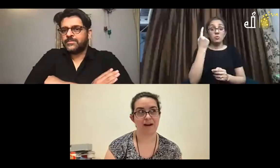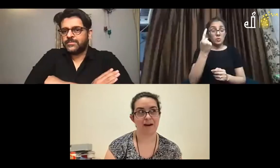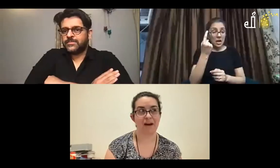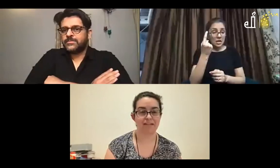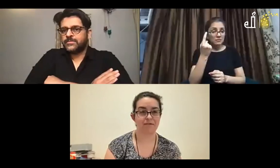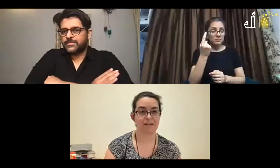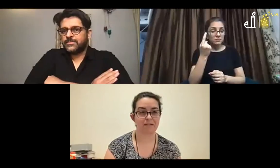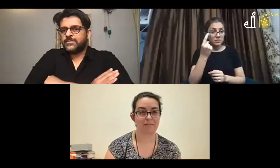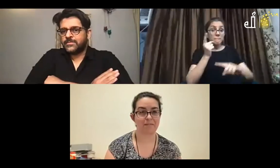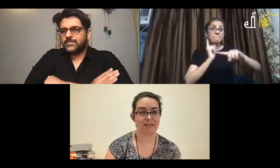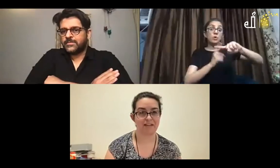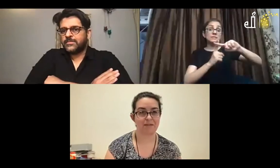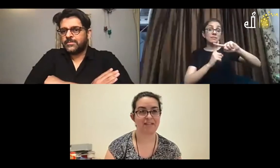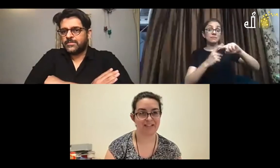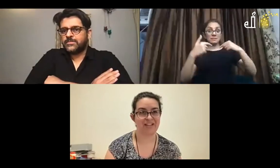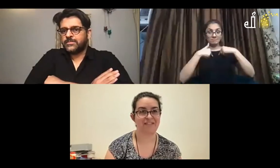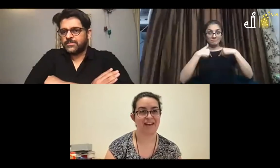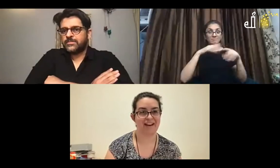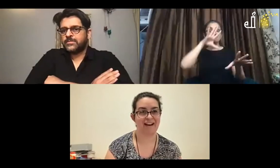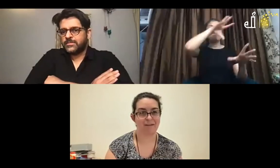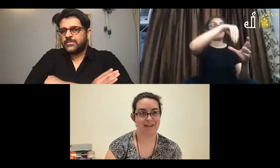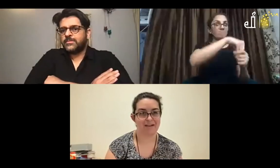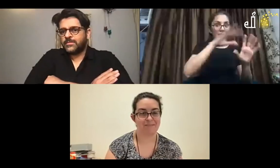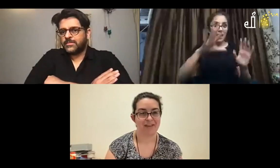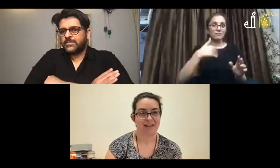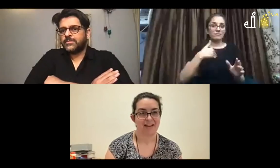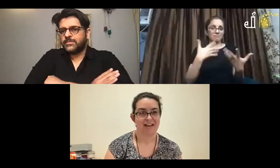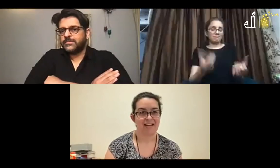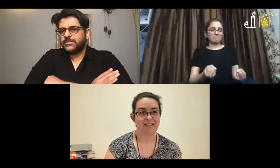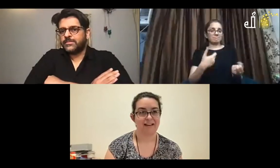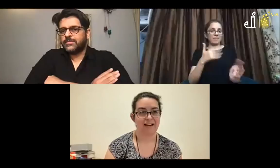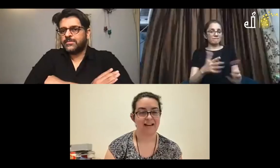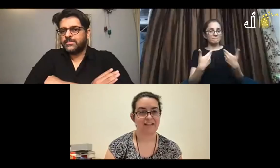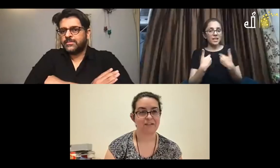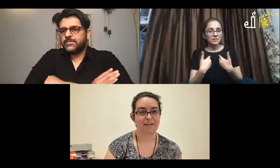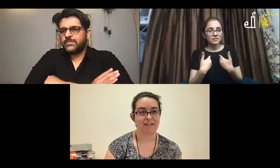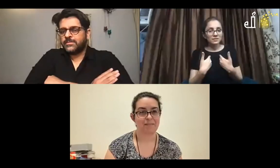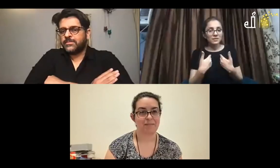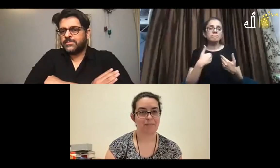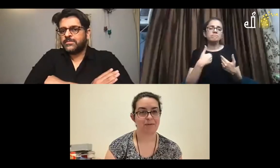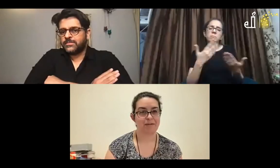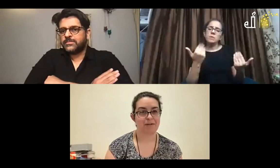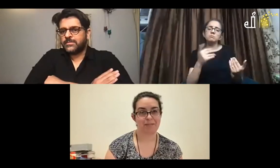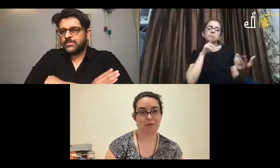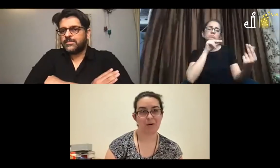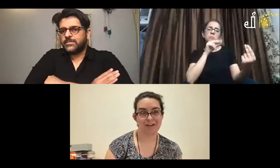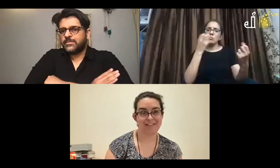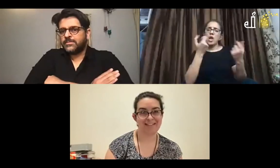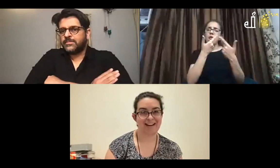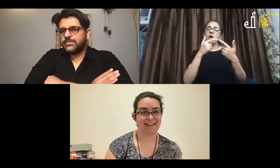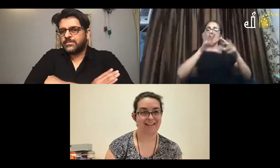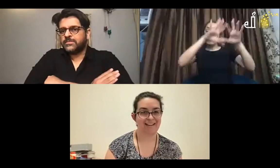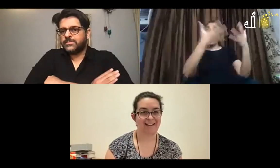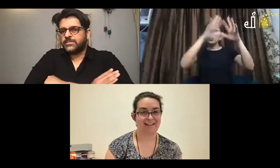the positive things about me being in the position that I'm in is that I can speak to people in multiple